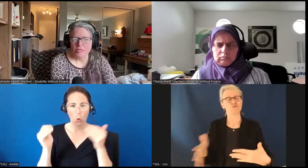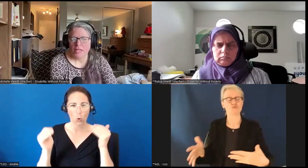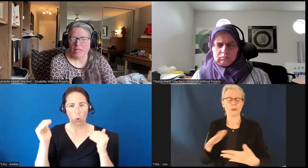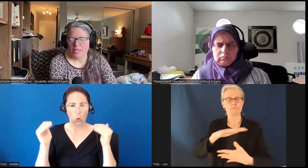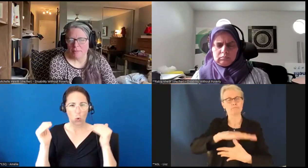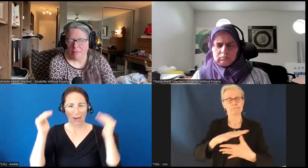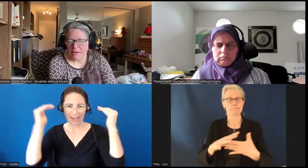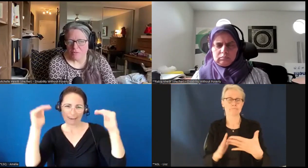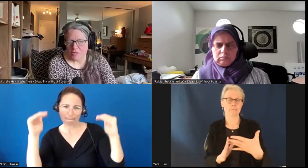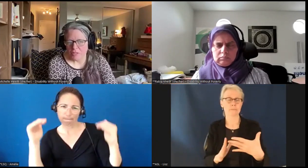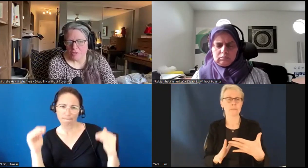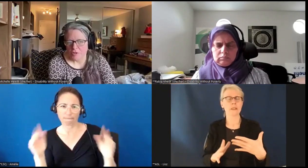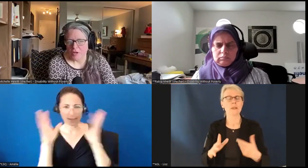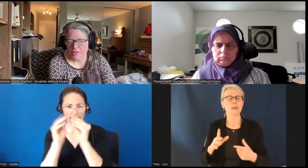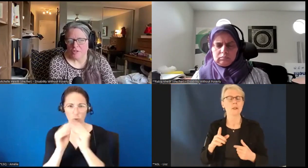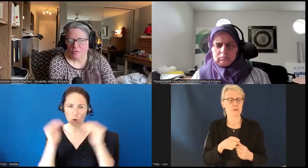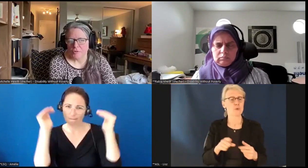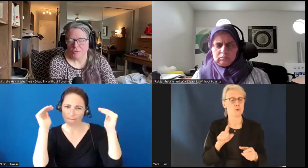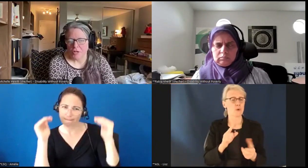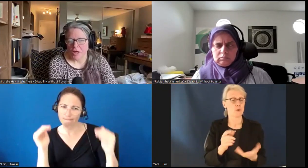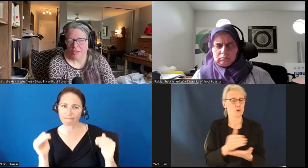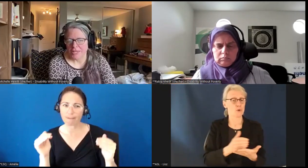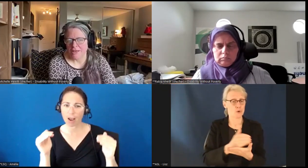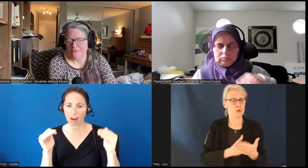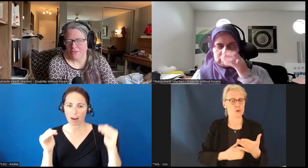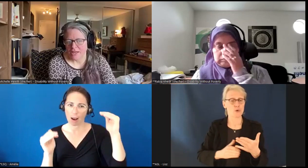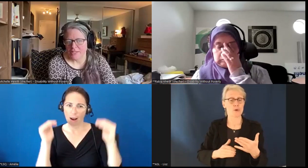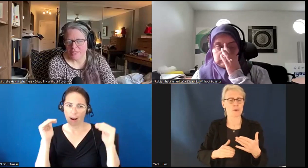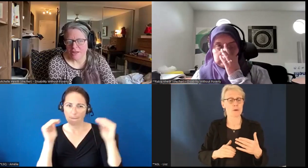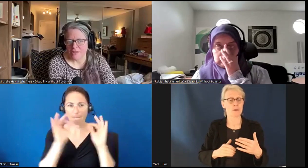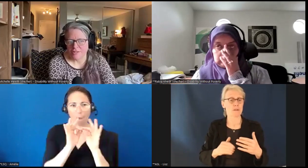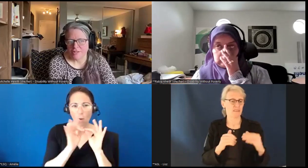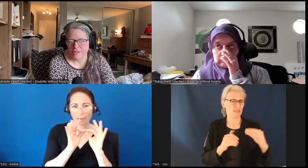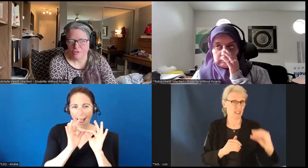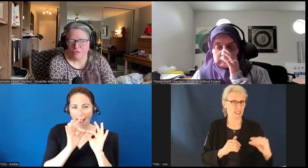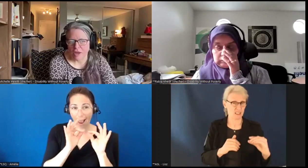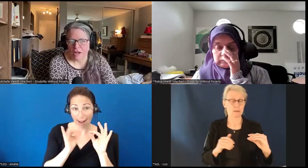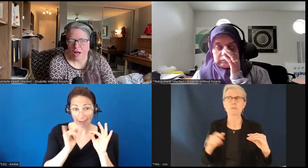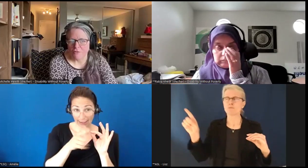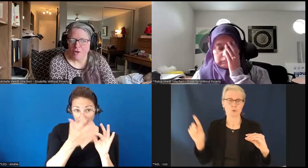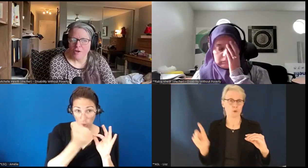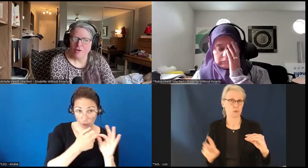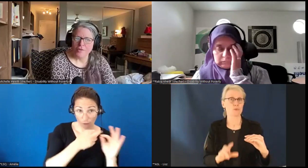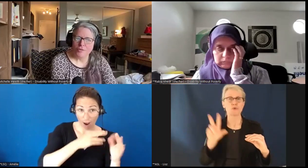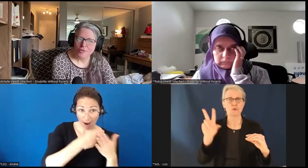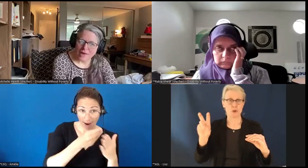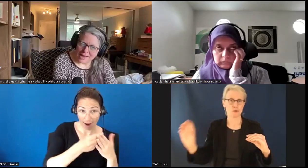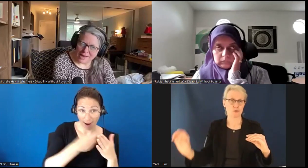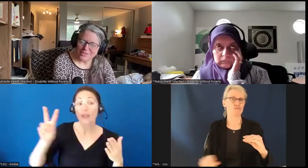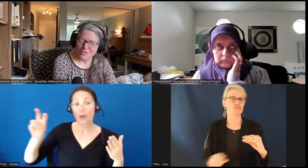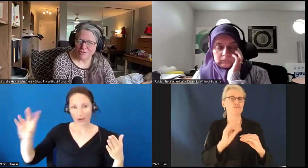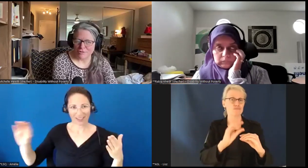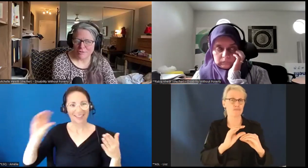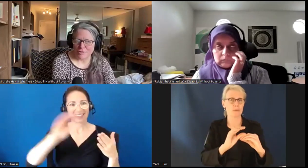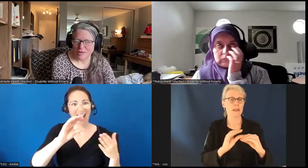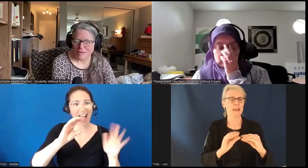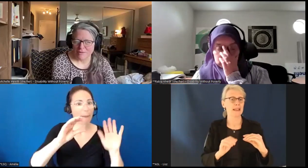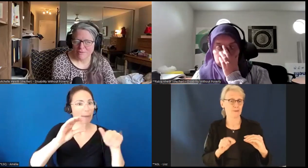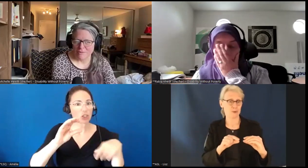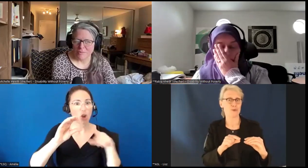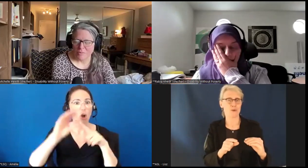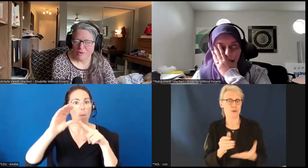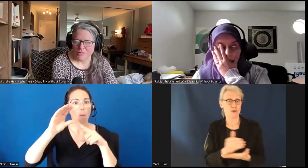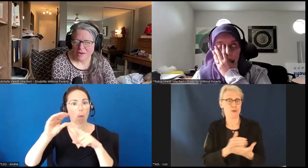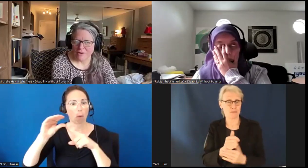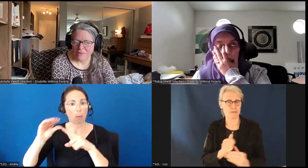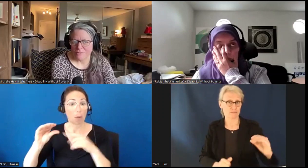up until this amount, you get the $200, and after that, it starts to trail off. That's the sort of thing that